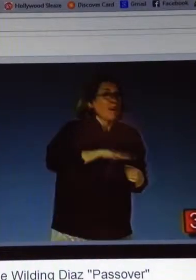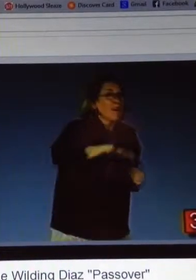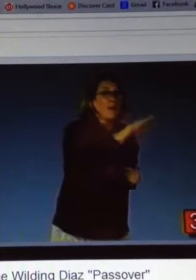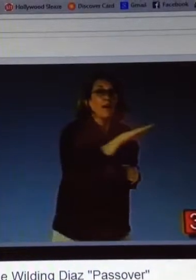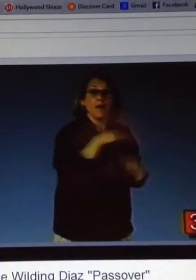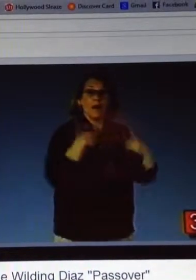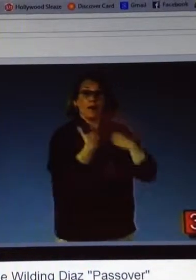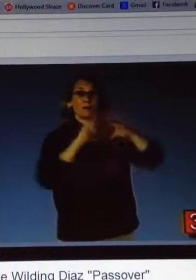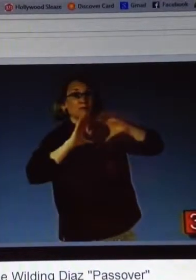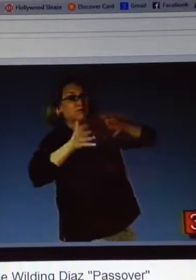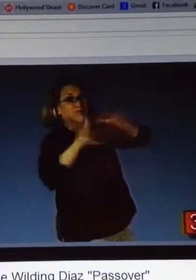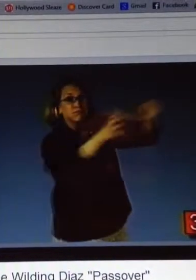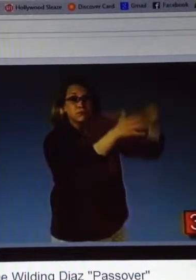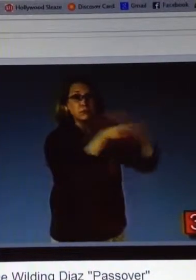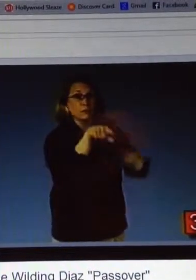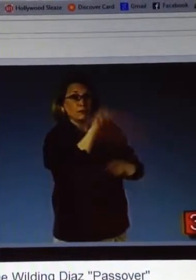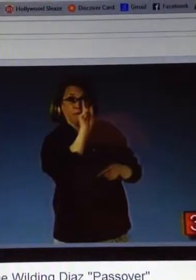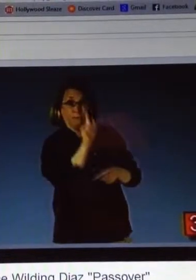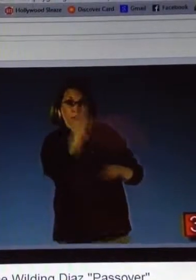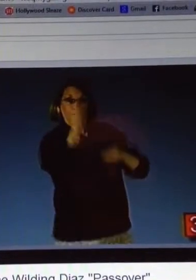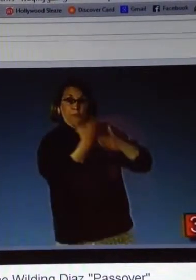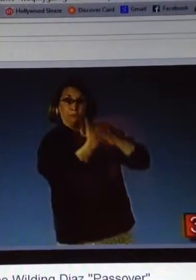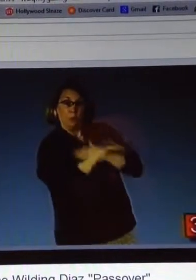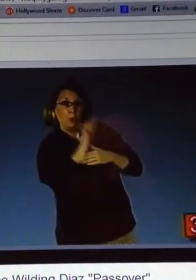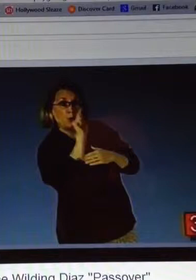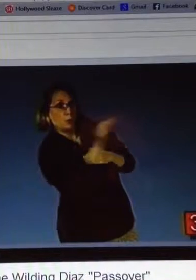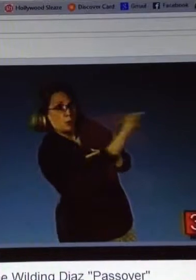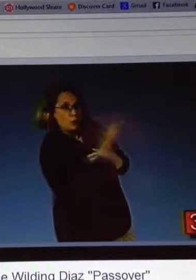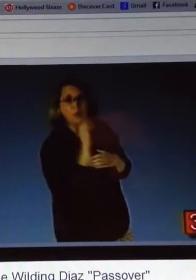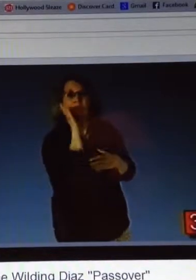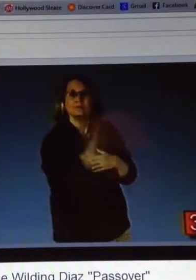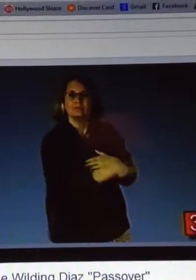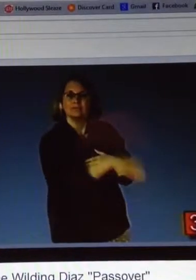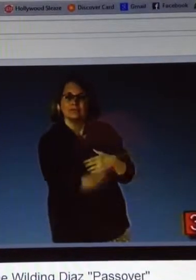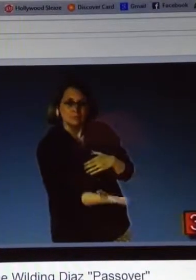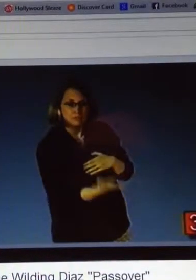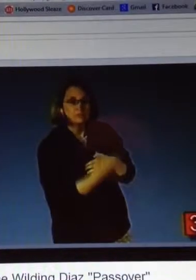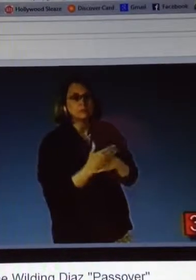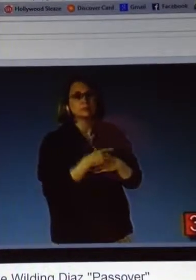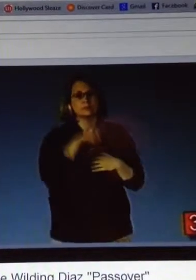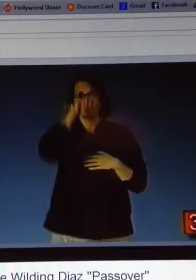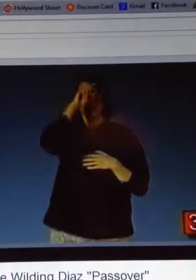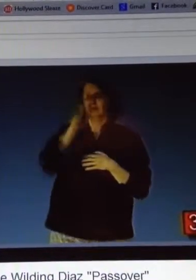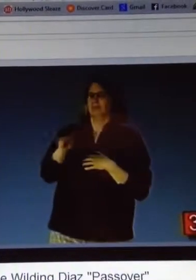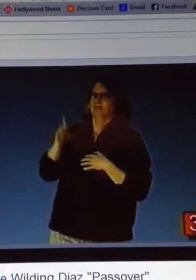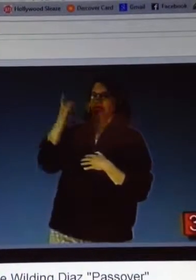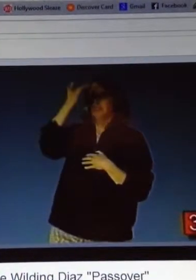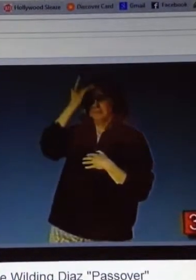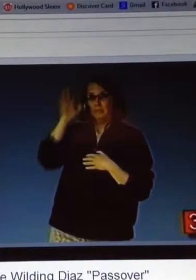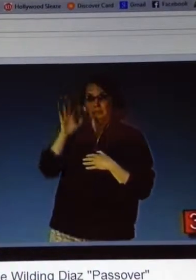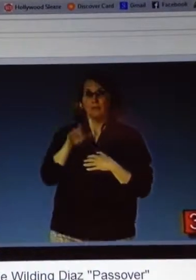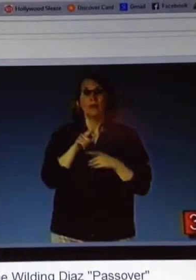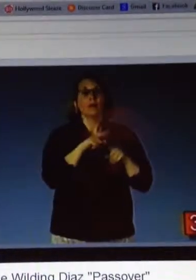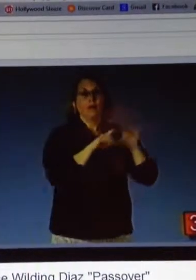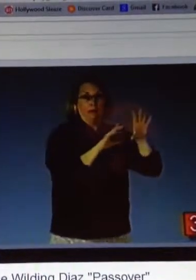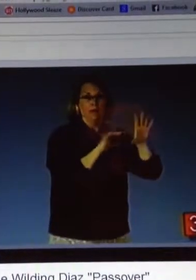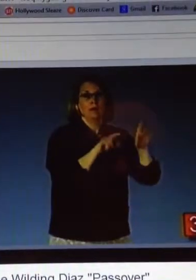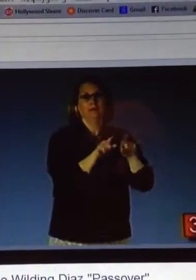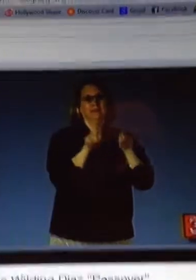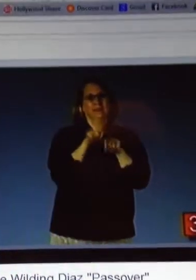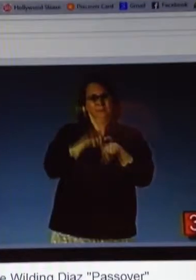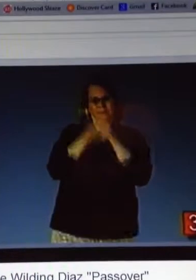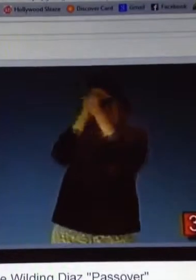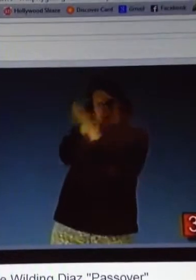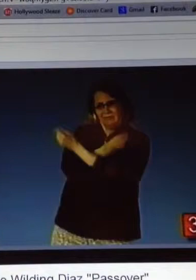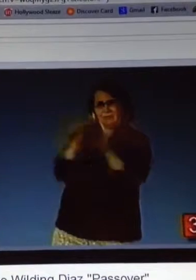would also have their oldest sons die. The firstborn son would die for every single group